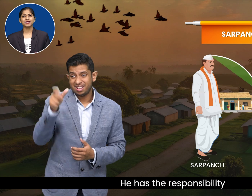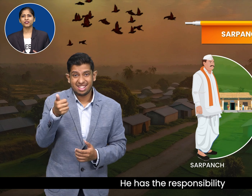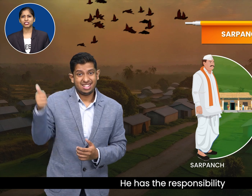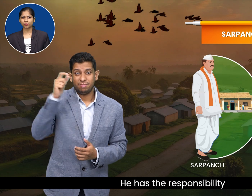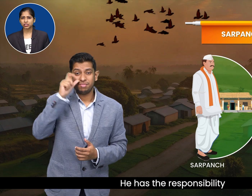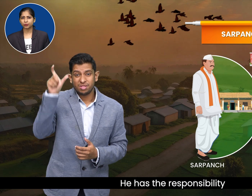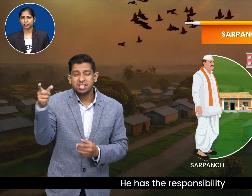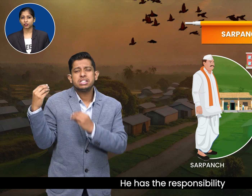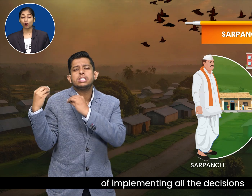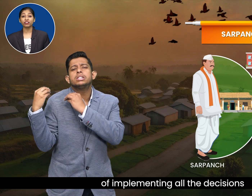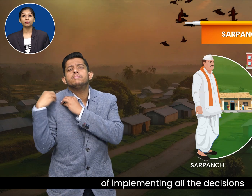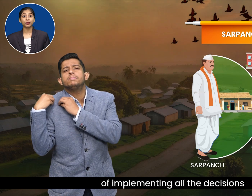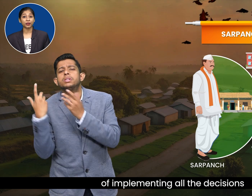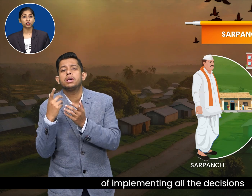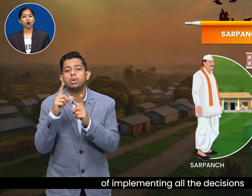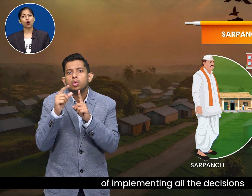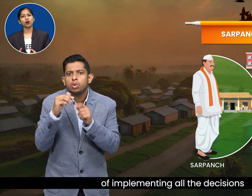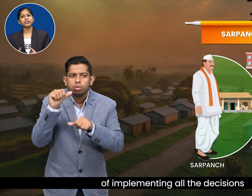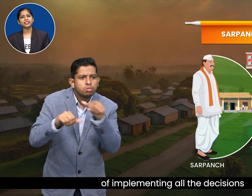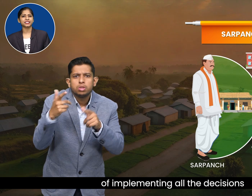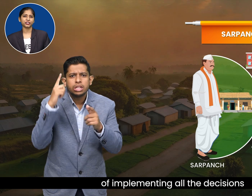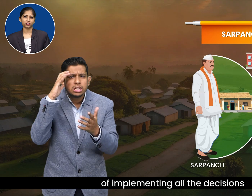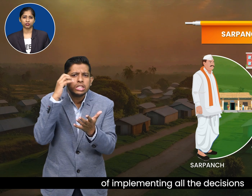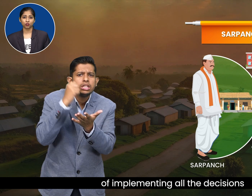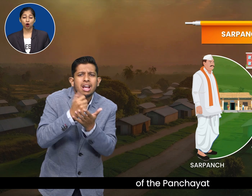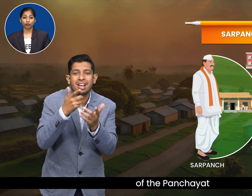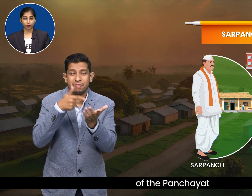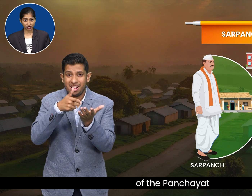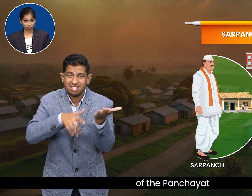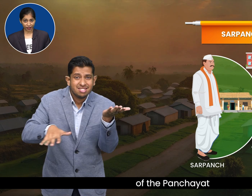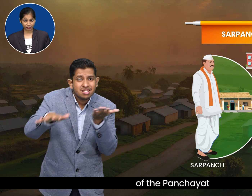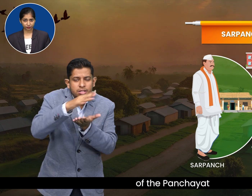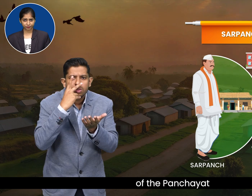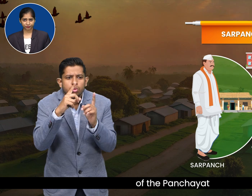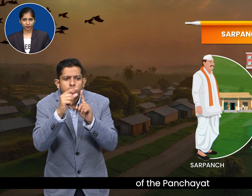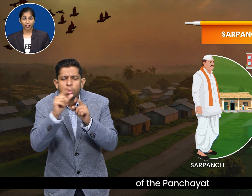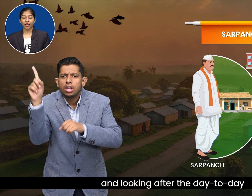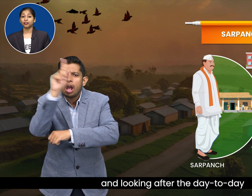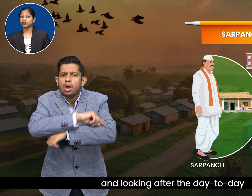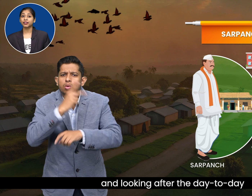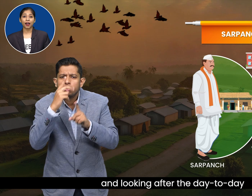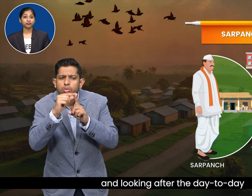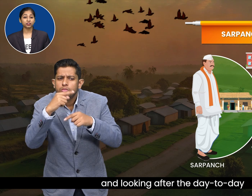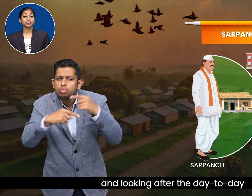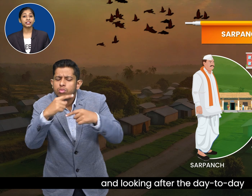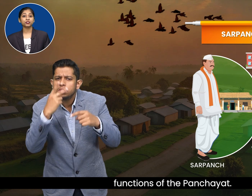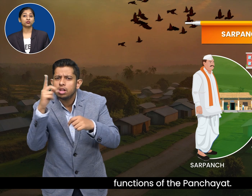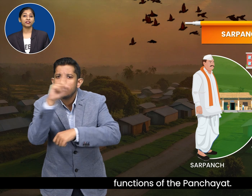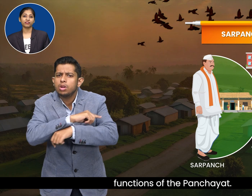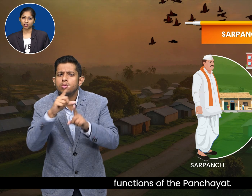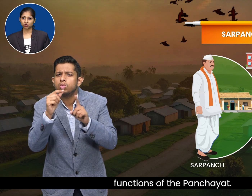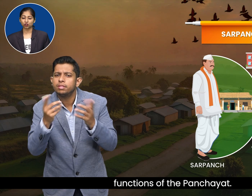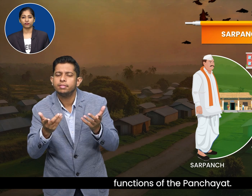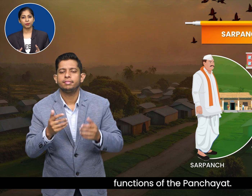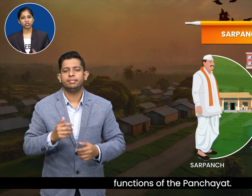He has the responsibility of implementing all the decisions of the panchayat and looking after the